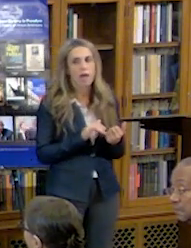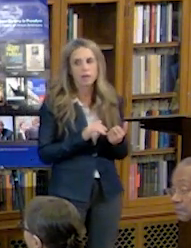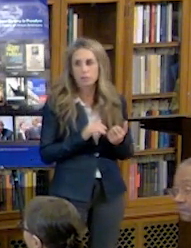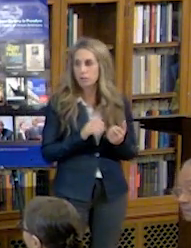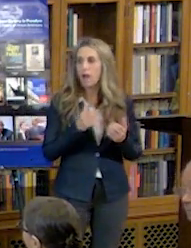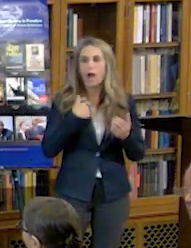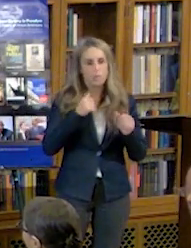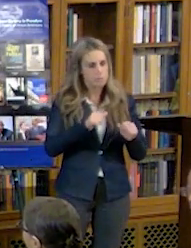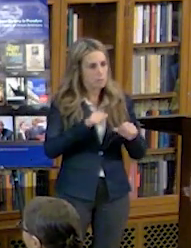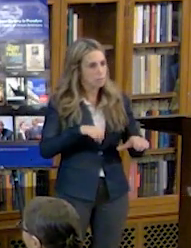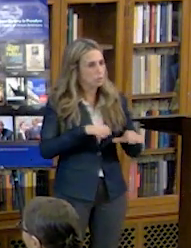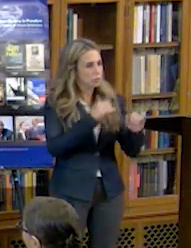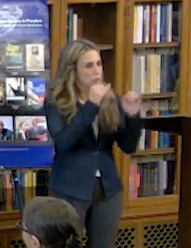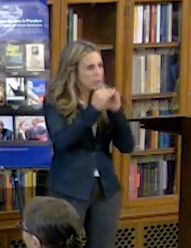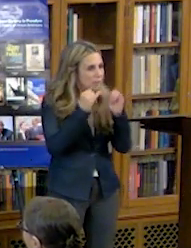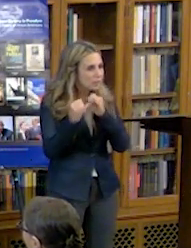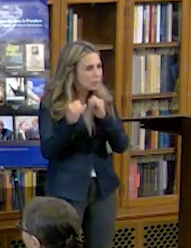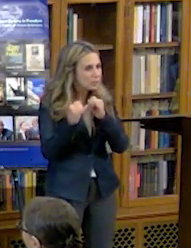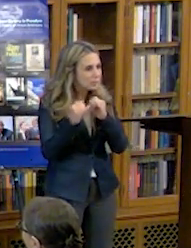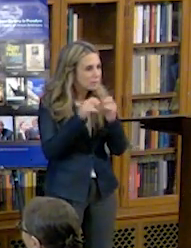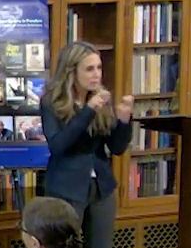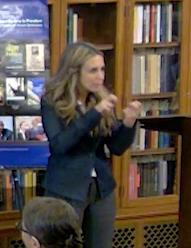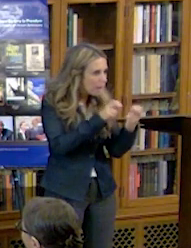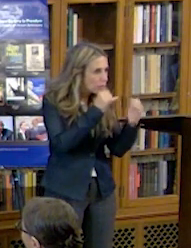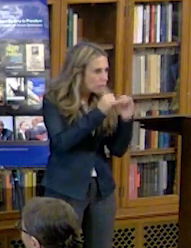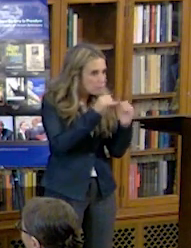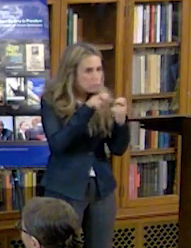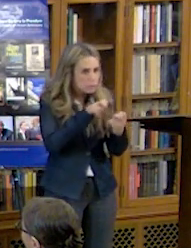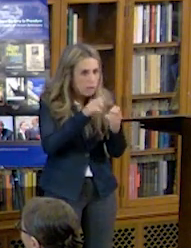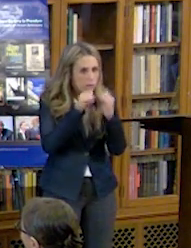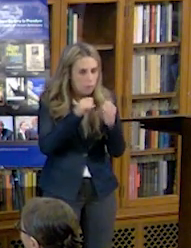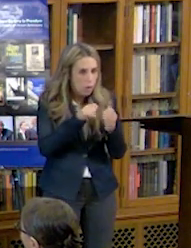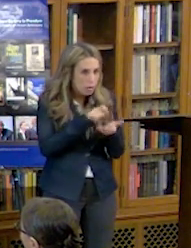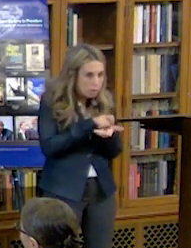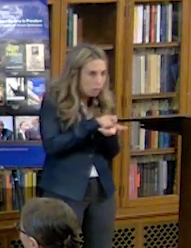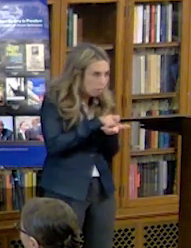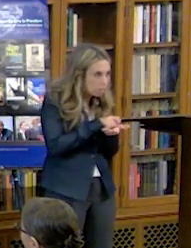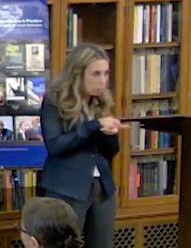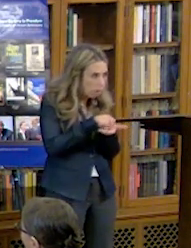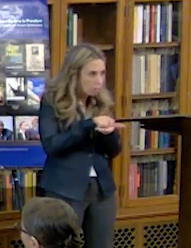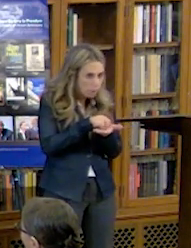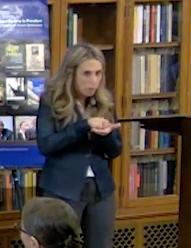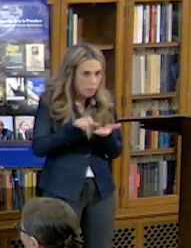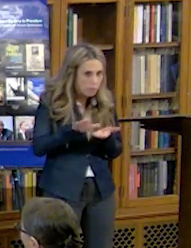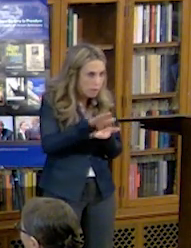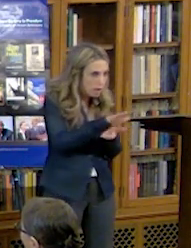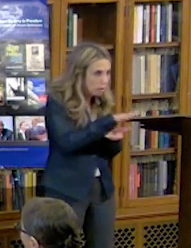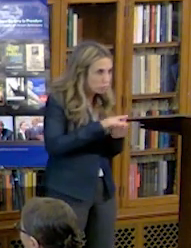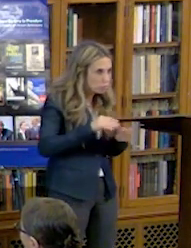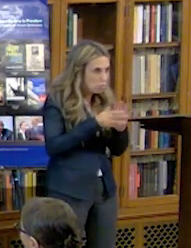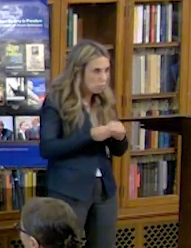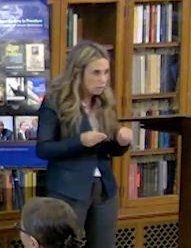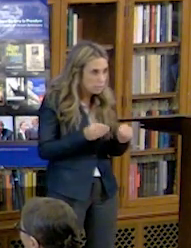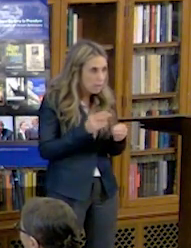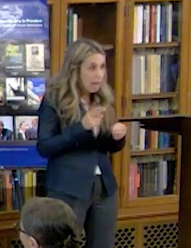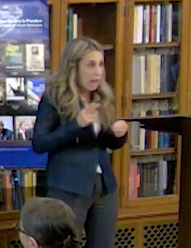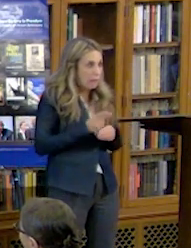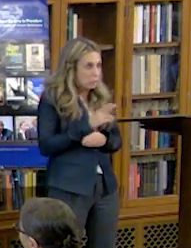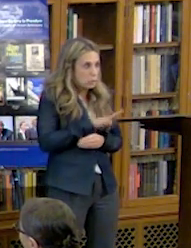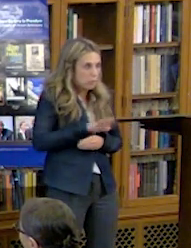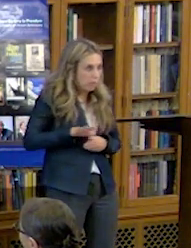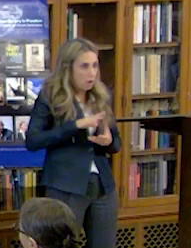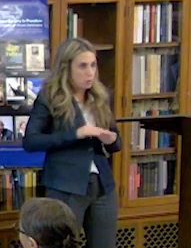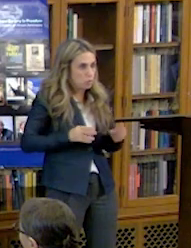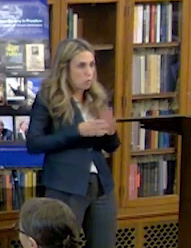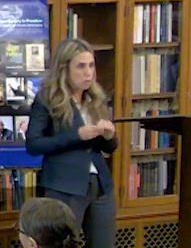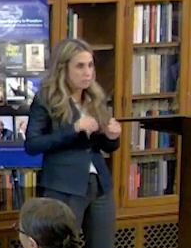right I was able to do interviews um and to get their stories down and then use those stories as the basis or the arguments that I